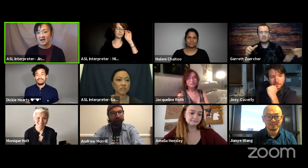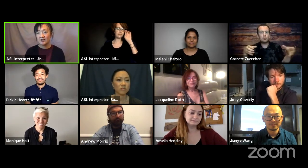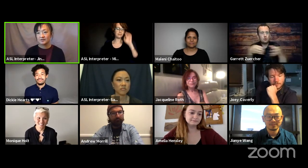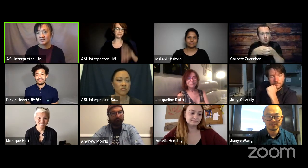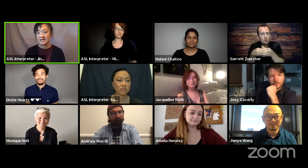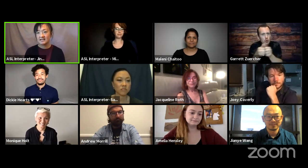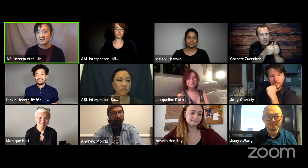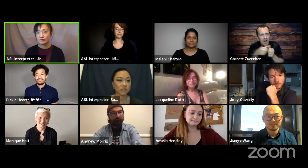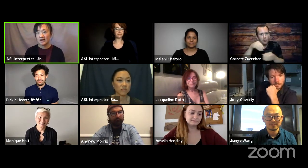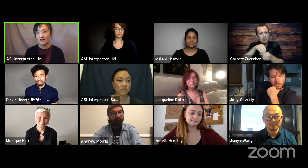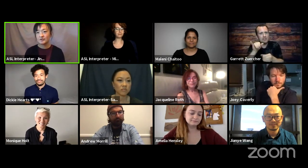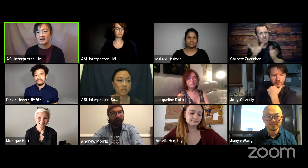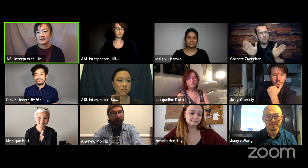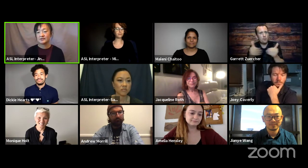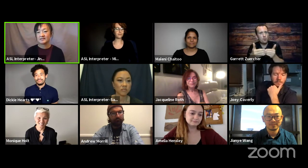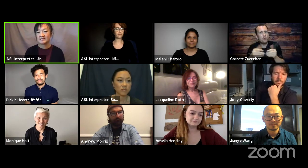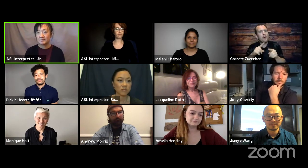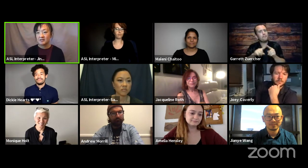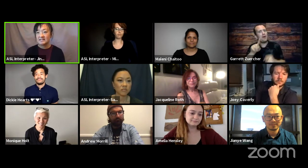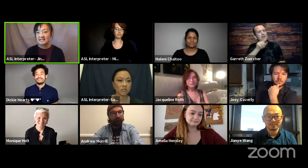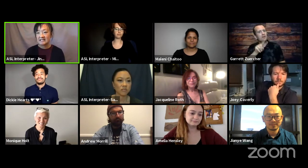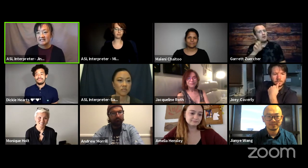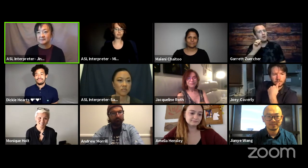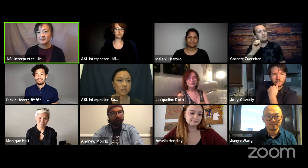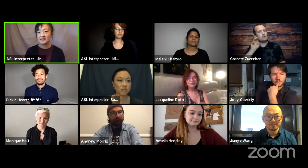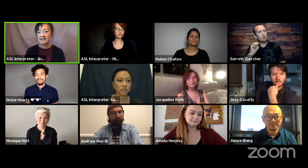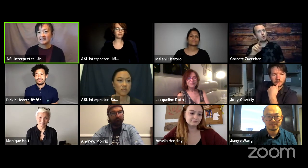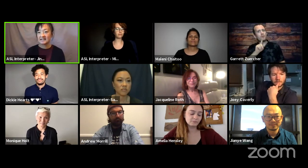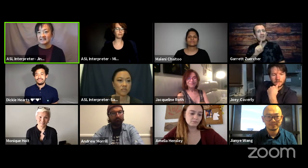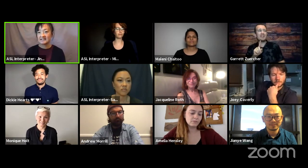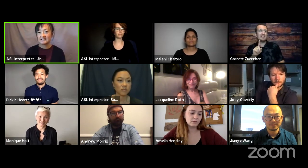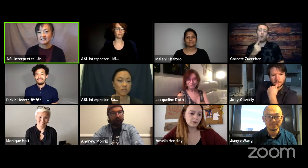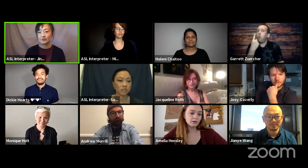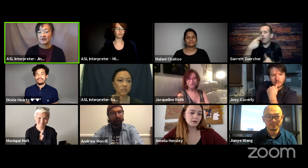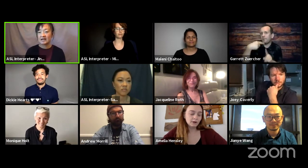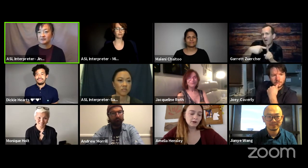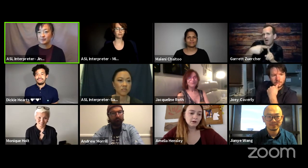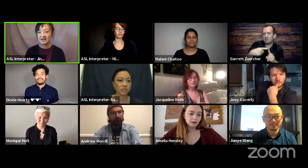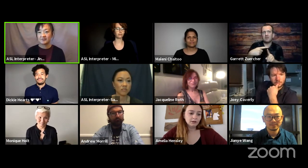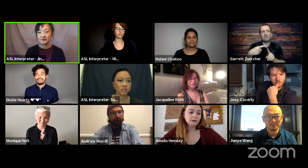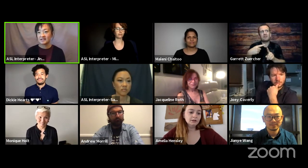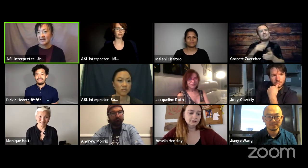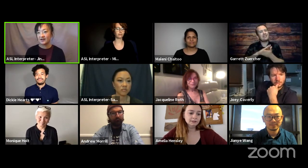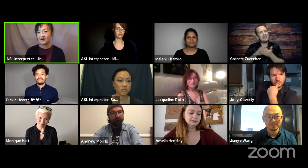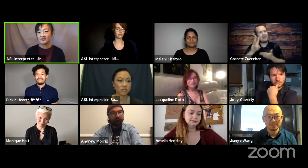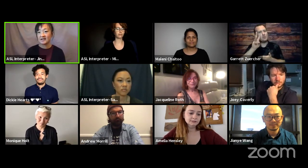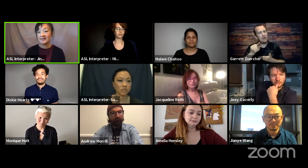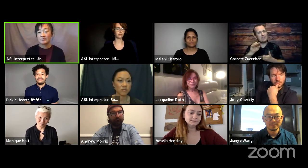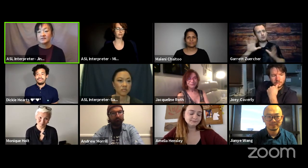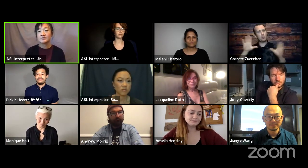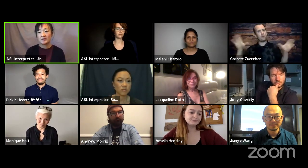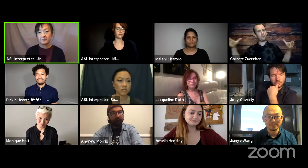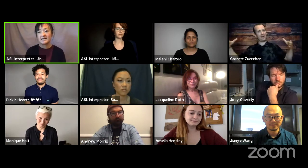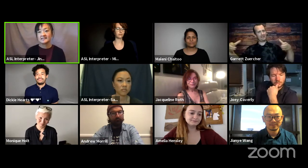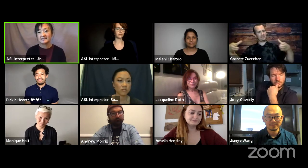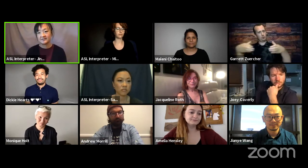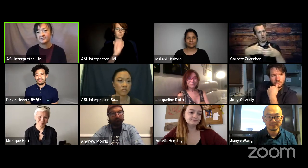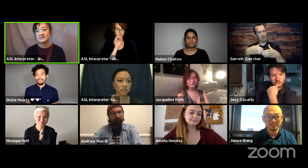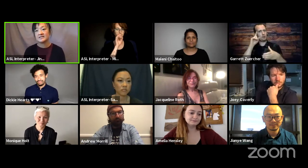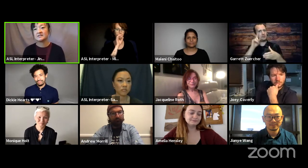out and it's rare to be able to assemble a team like this. And so we were able to bring everyone together. That was one positive, is